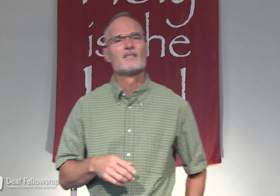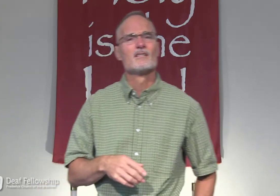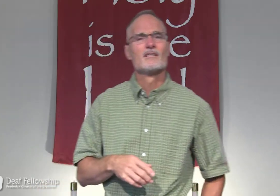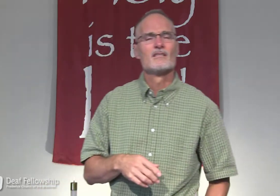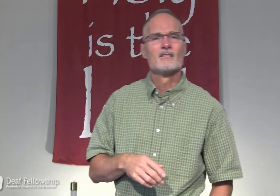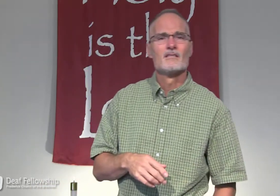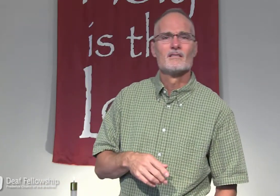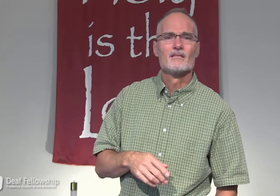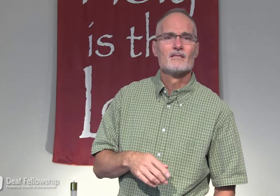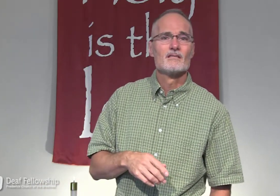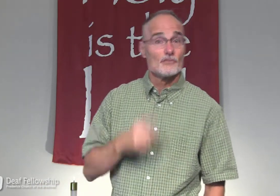What is your response?